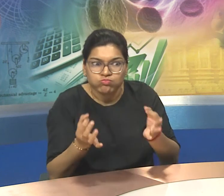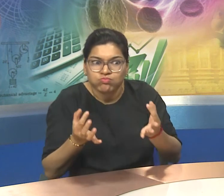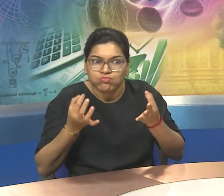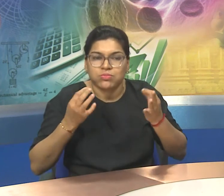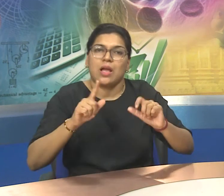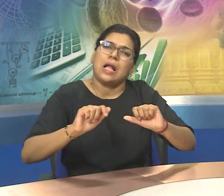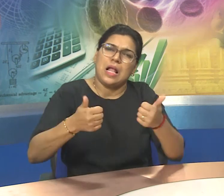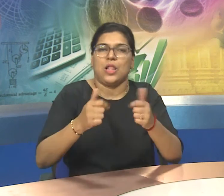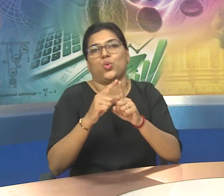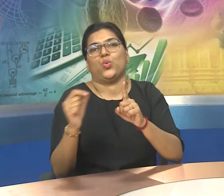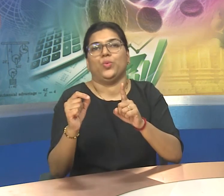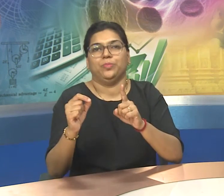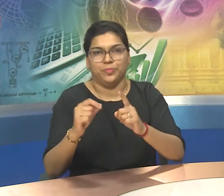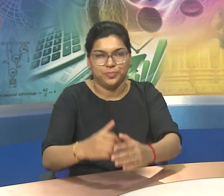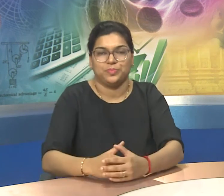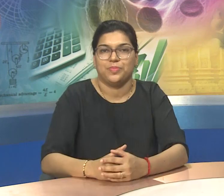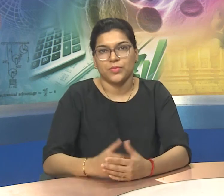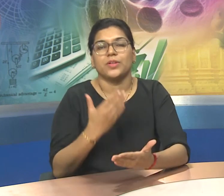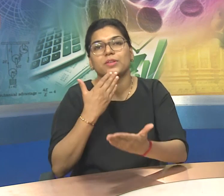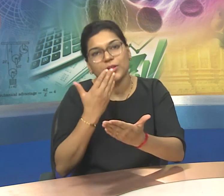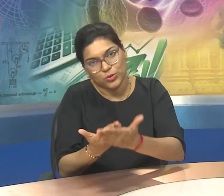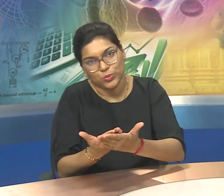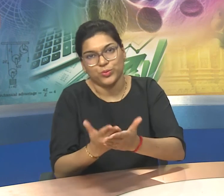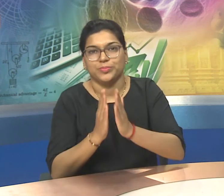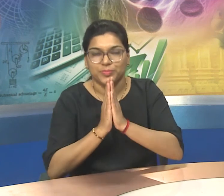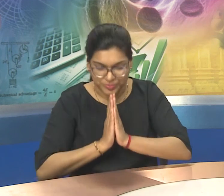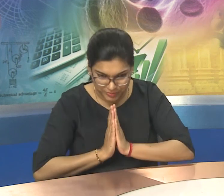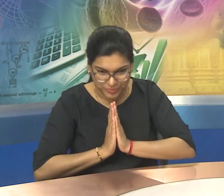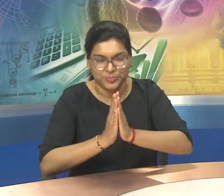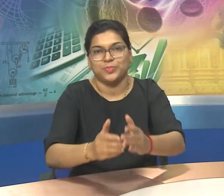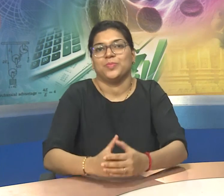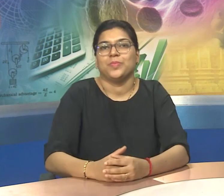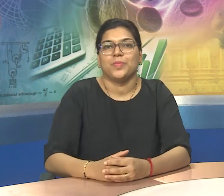according to the blue line. Thank you. Namaskar.